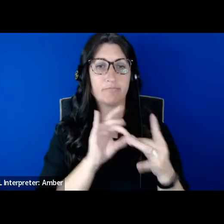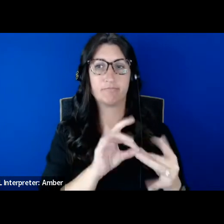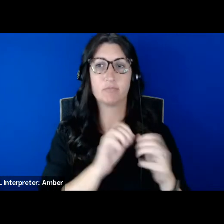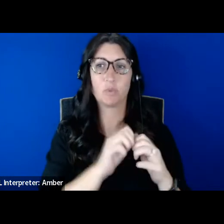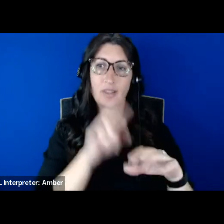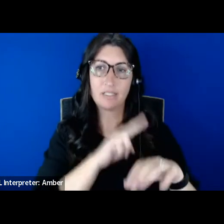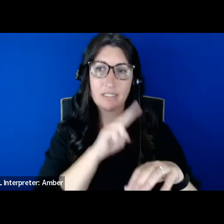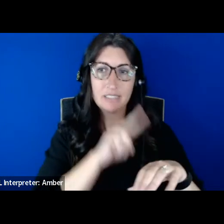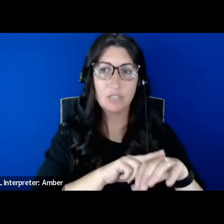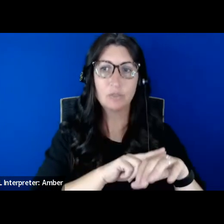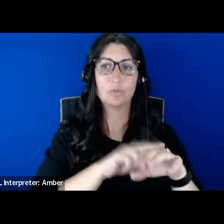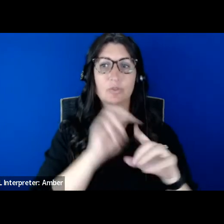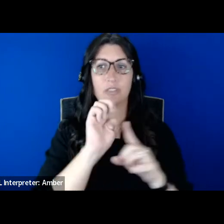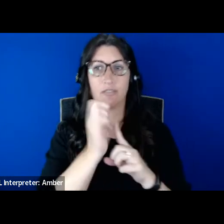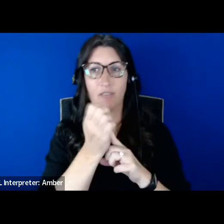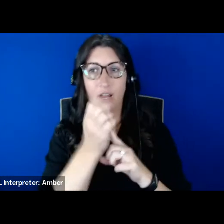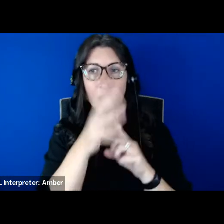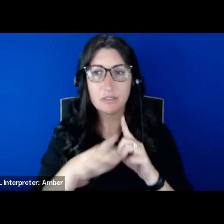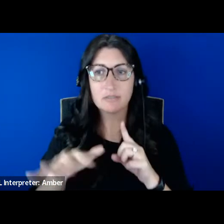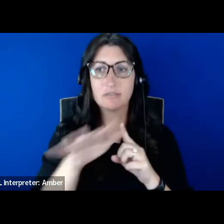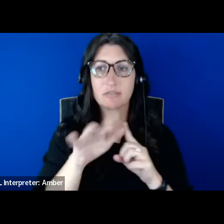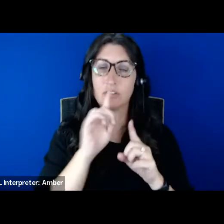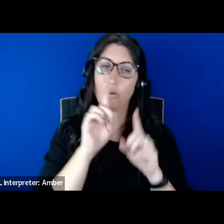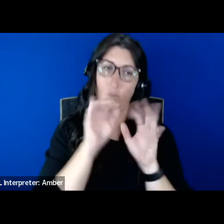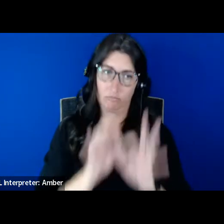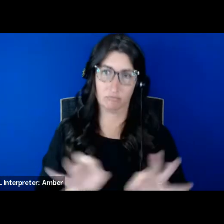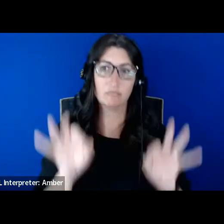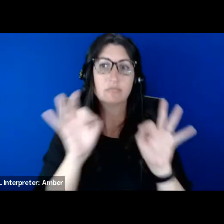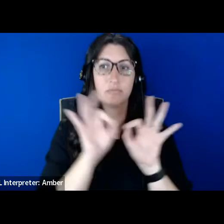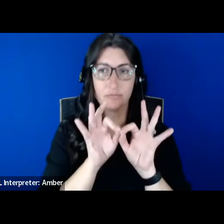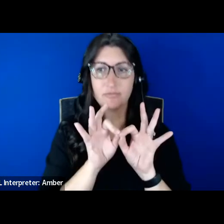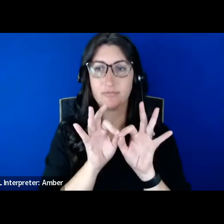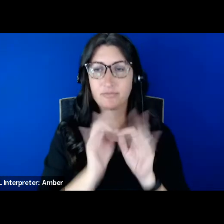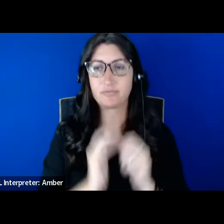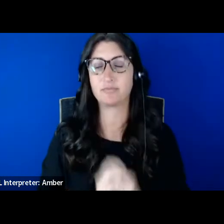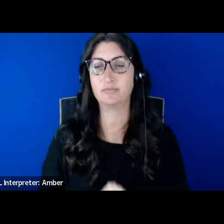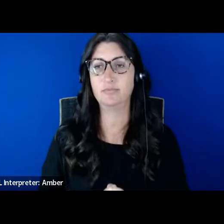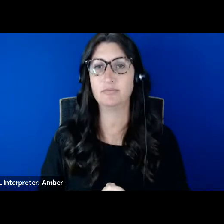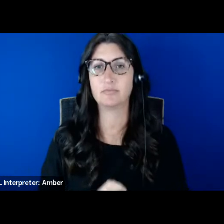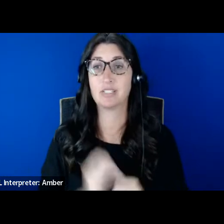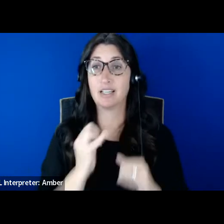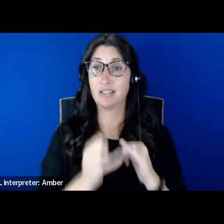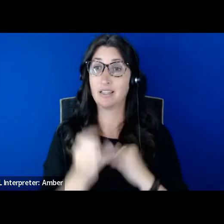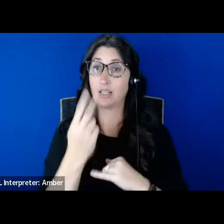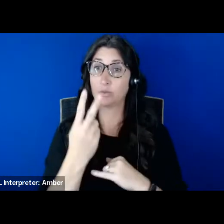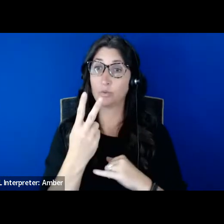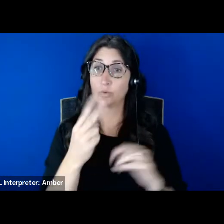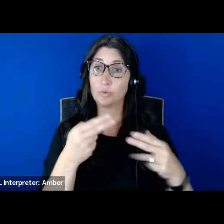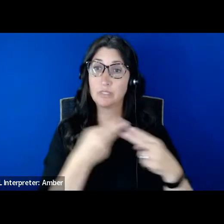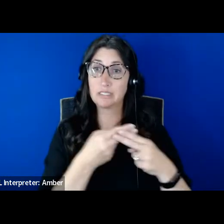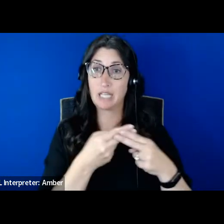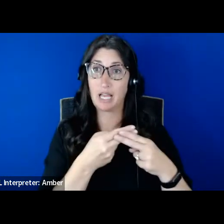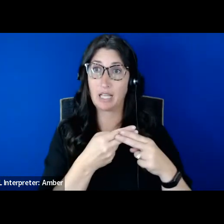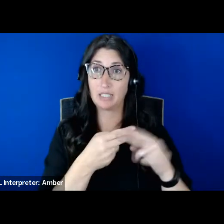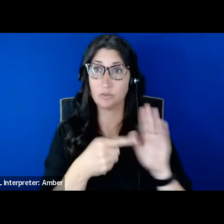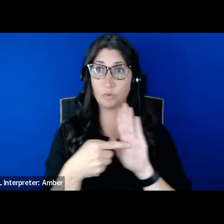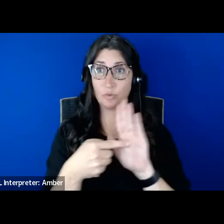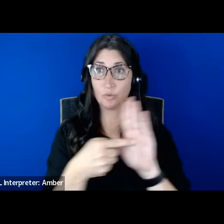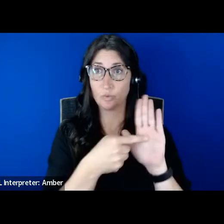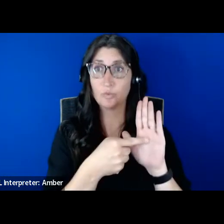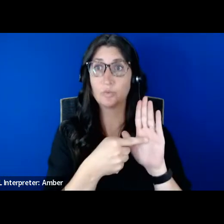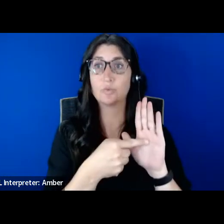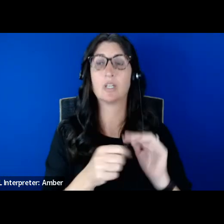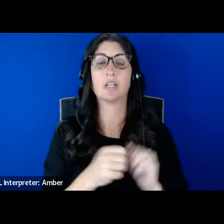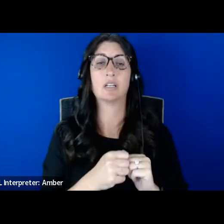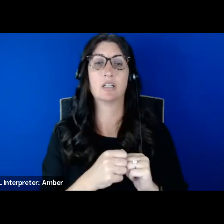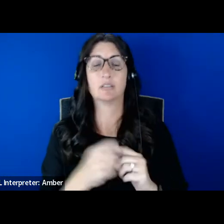in the environment that are important. The last two slides that I want to show you is that over the